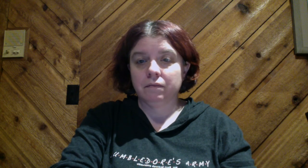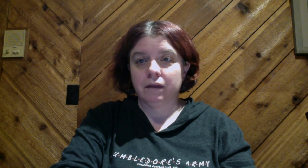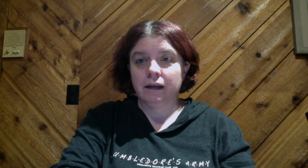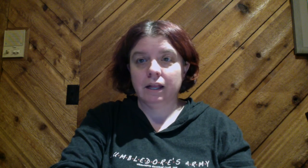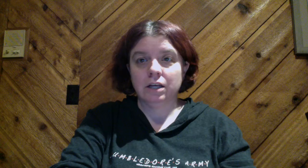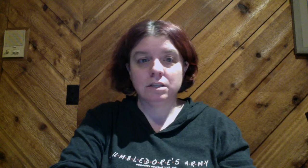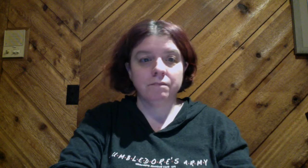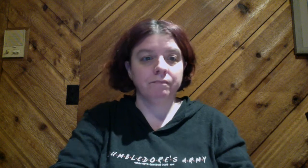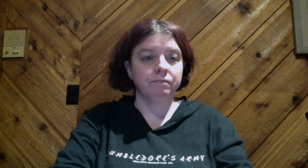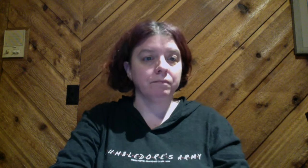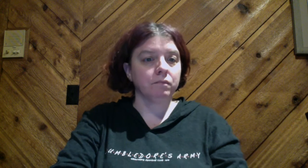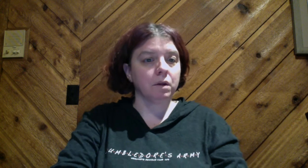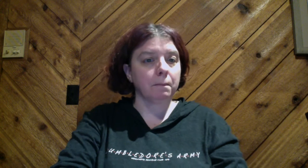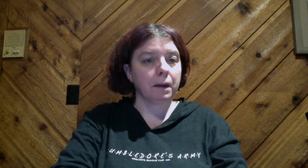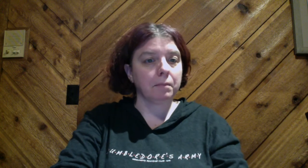Hang on, I lost it.